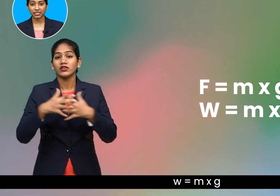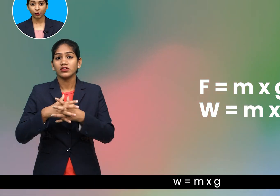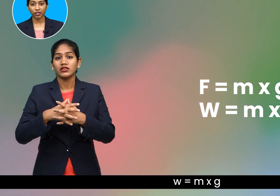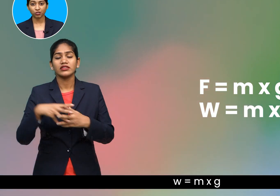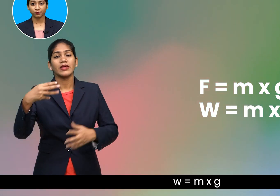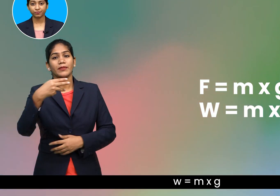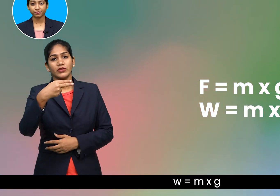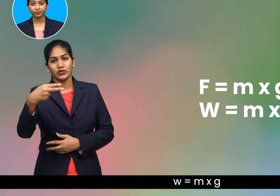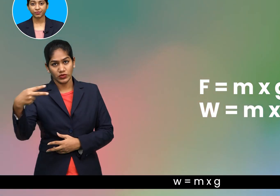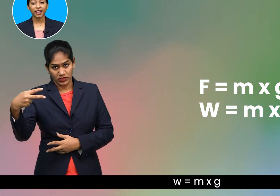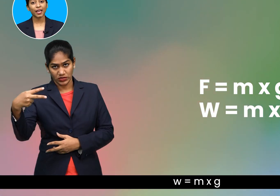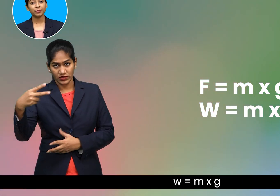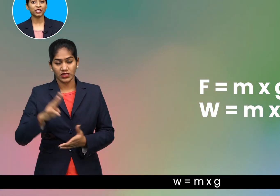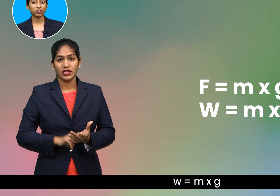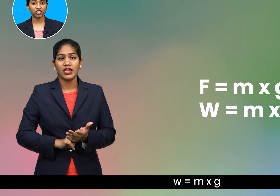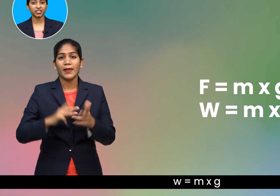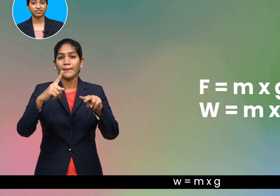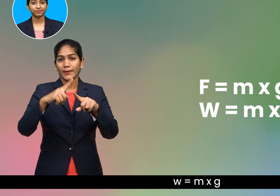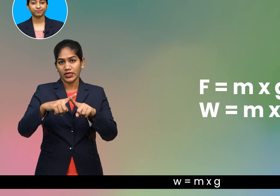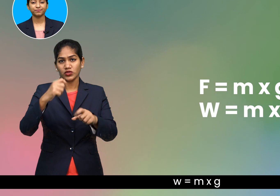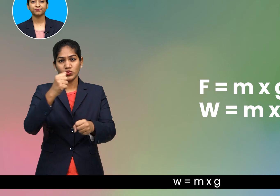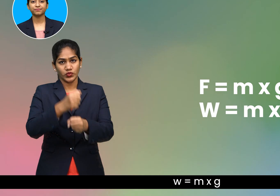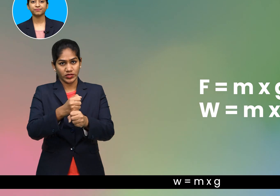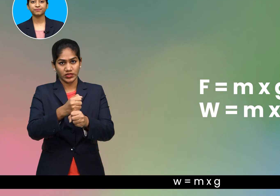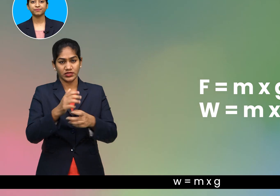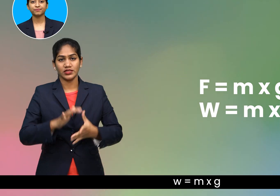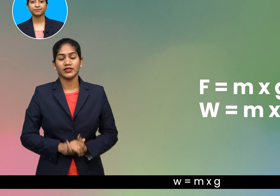W is equal to m into g.